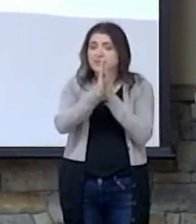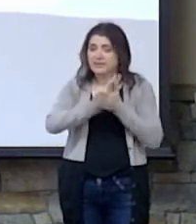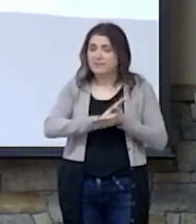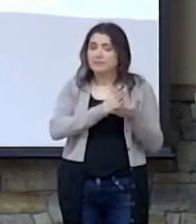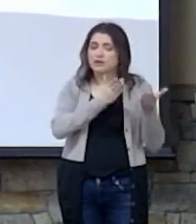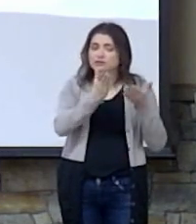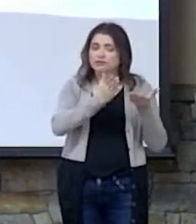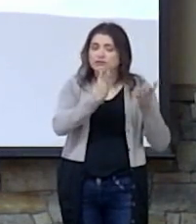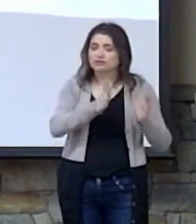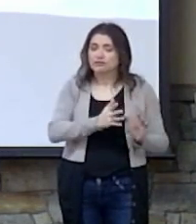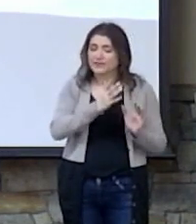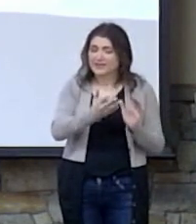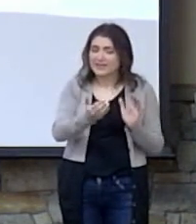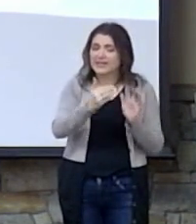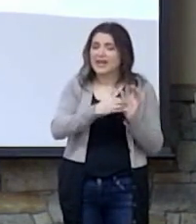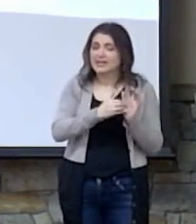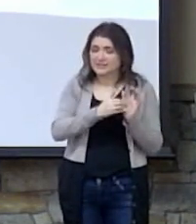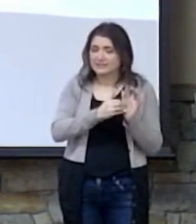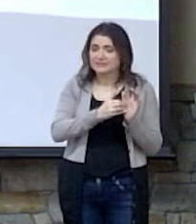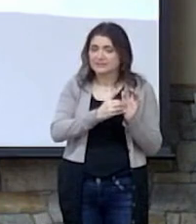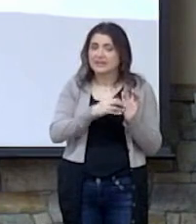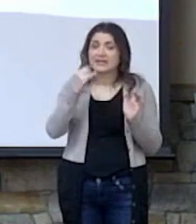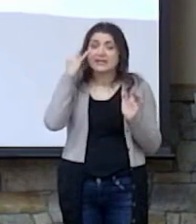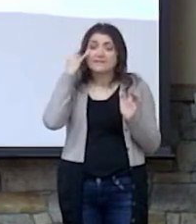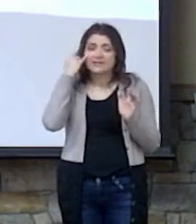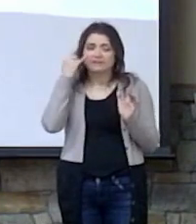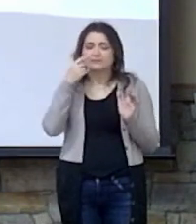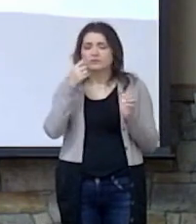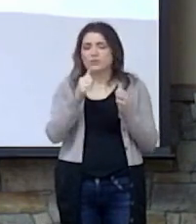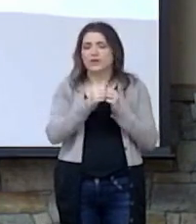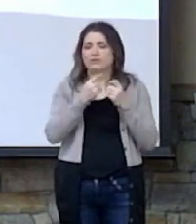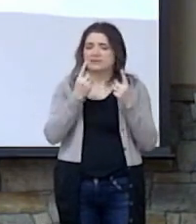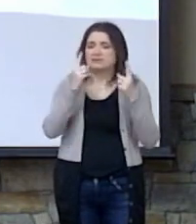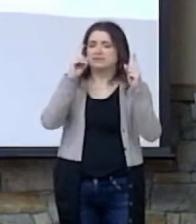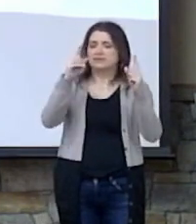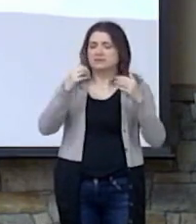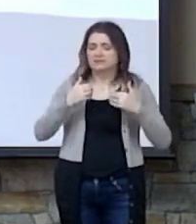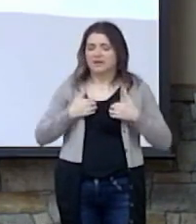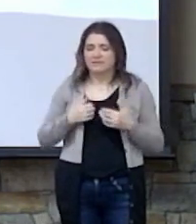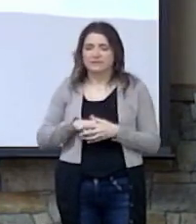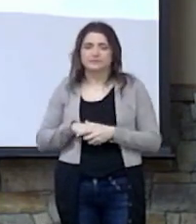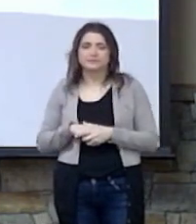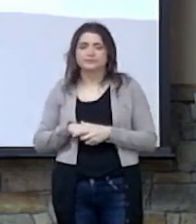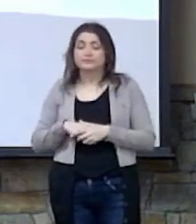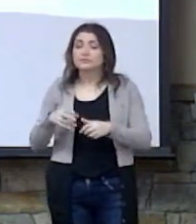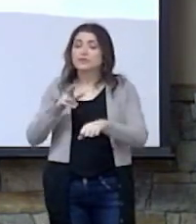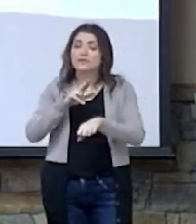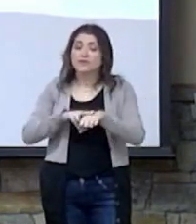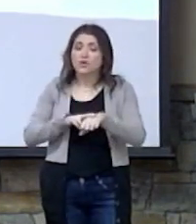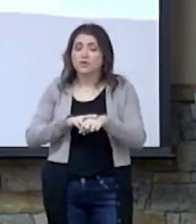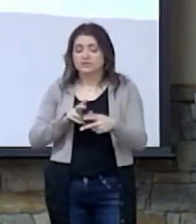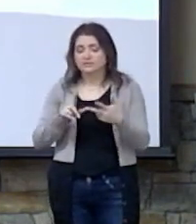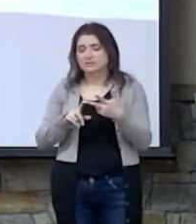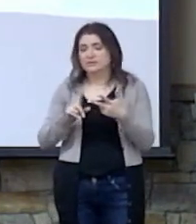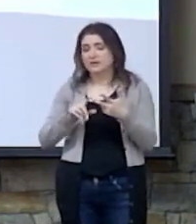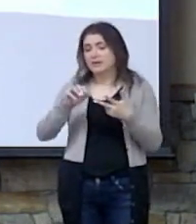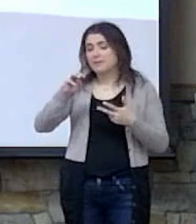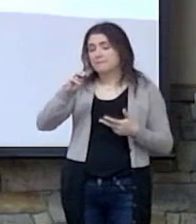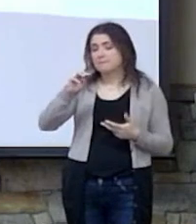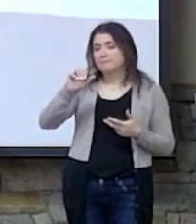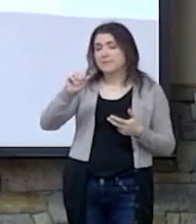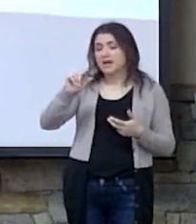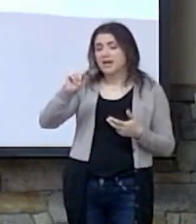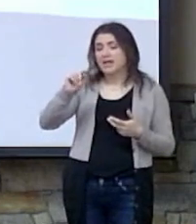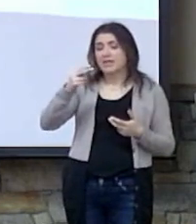servant, even though he had experienced great success. Of course, Mephibosheth is an